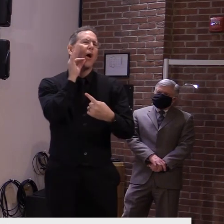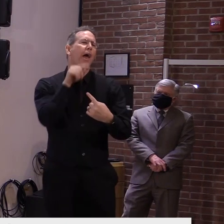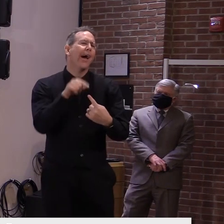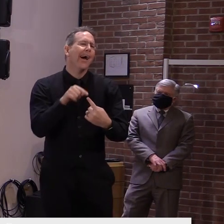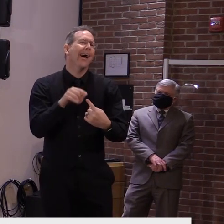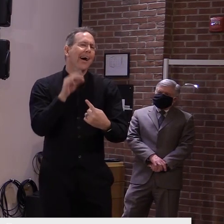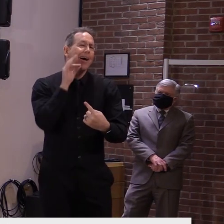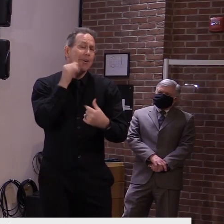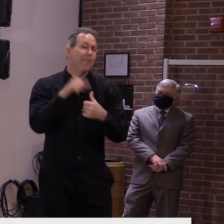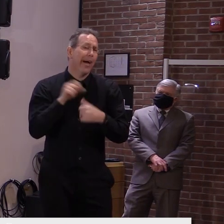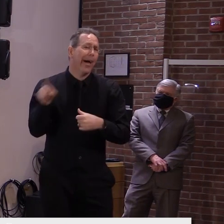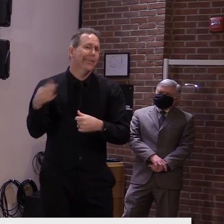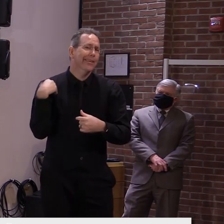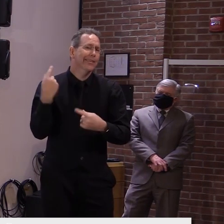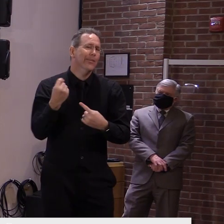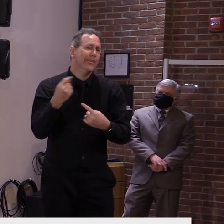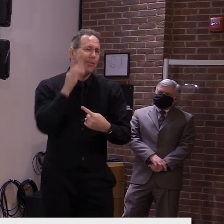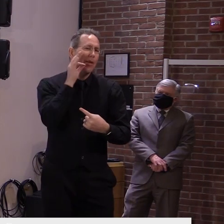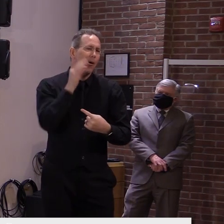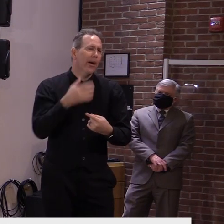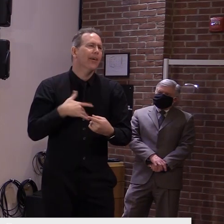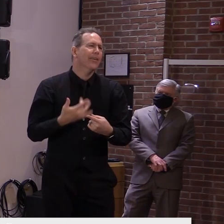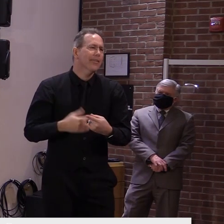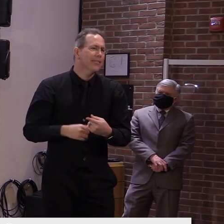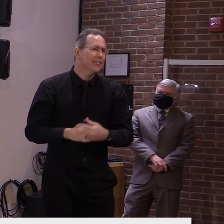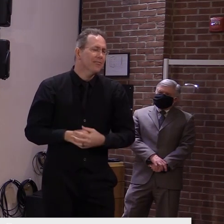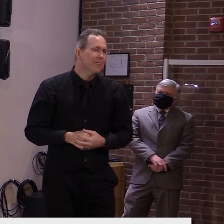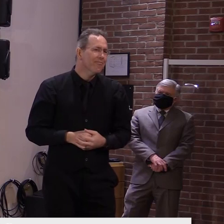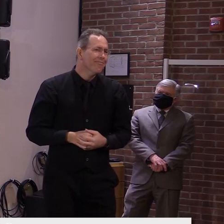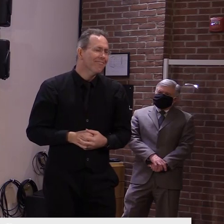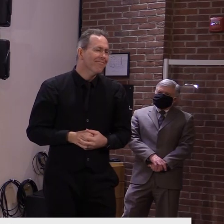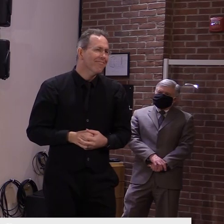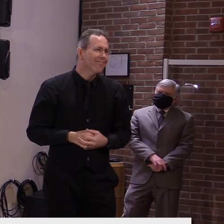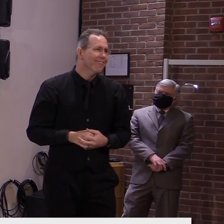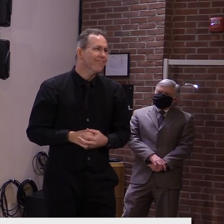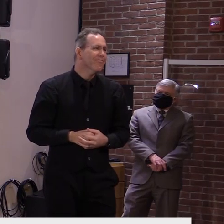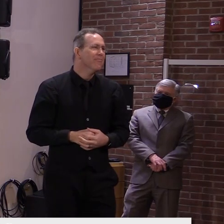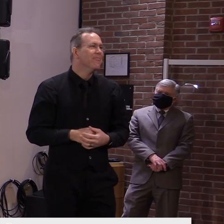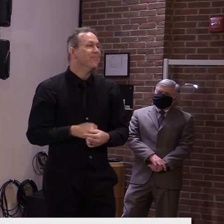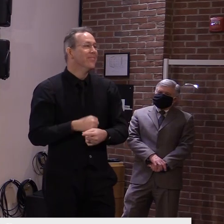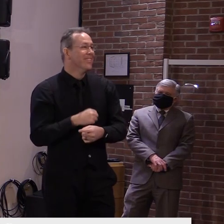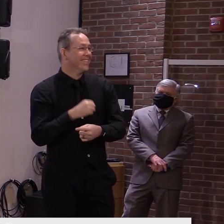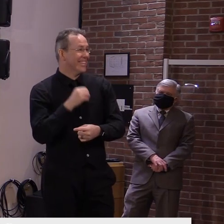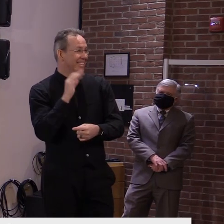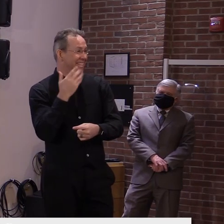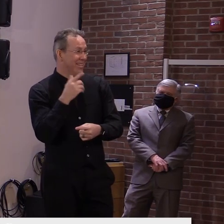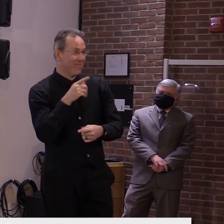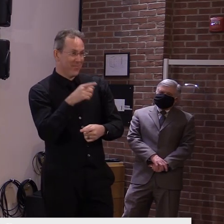I'll leave it at that when we're done. I'll take that as your fourth question. And